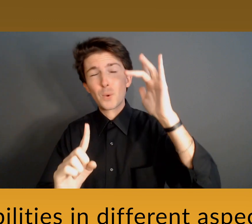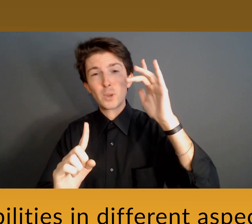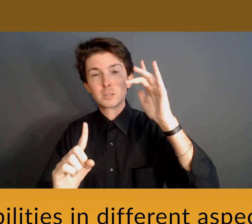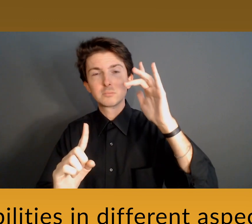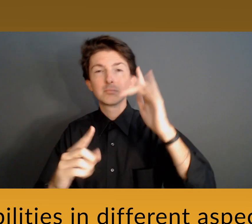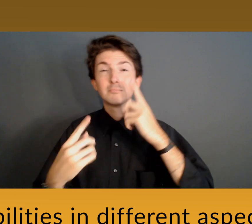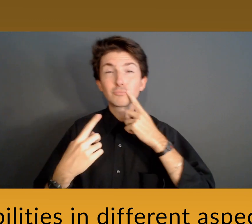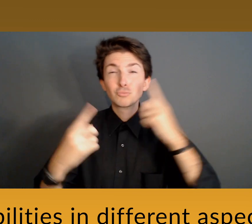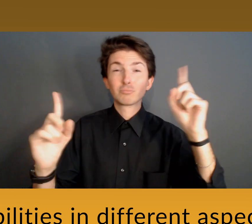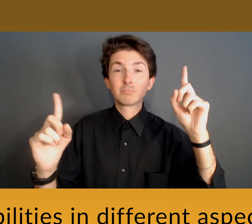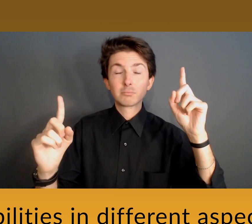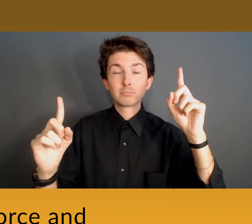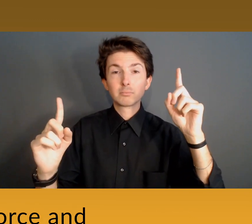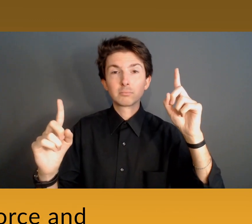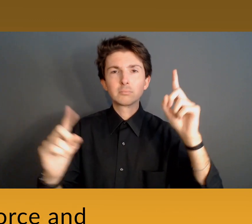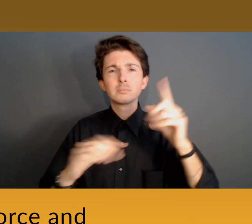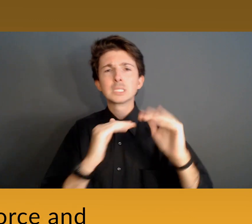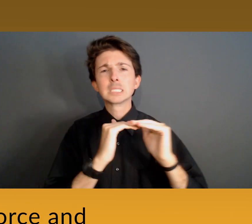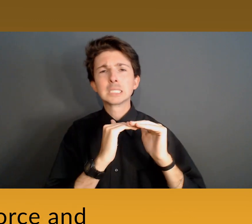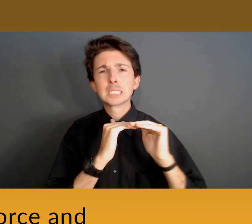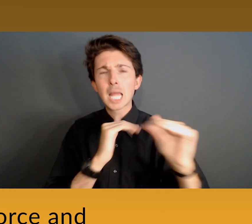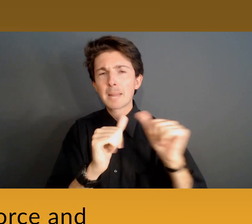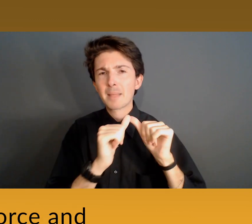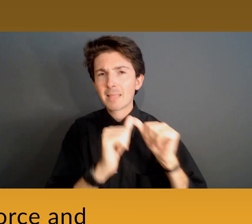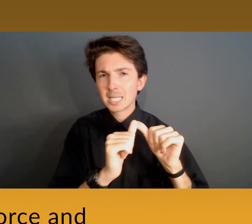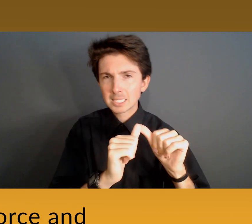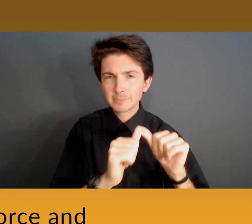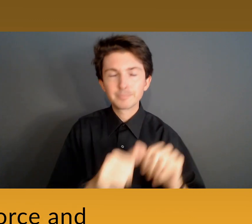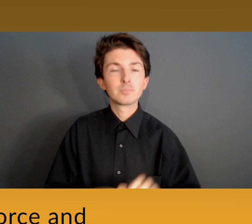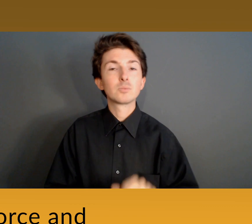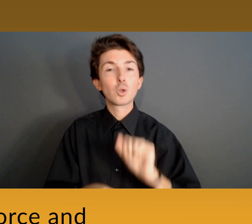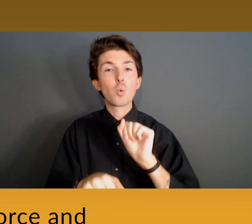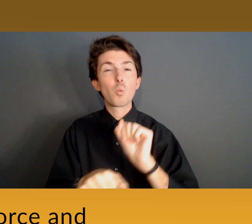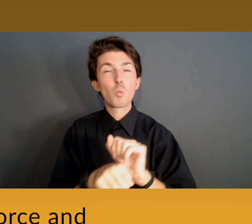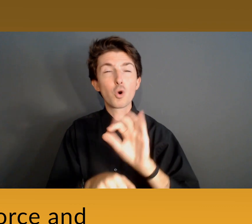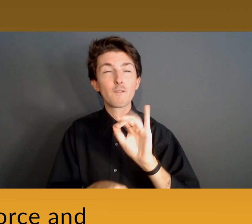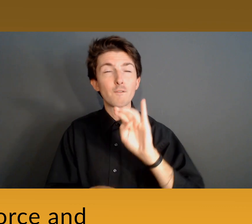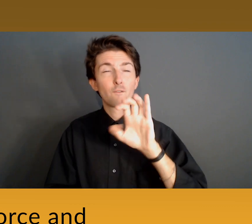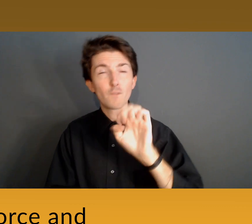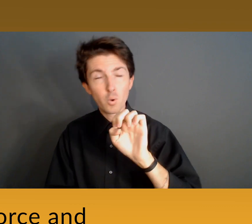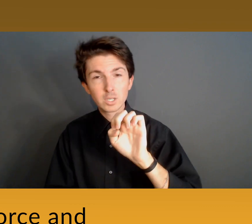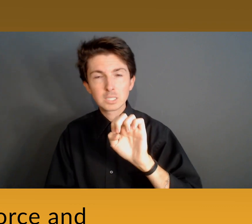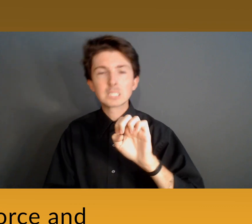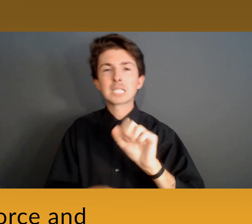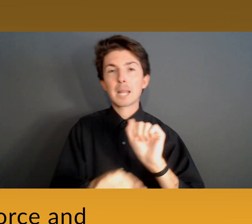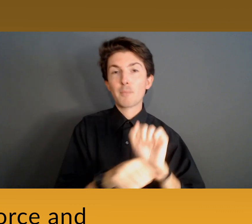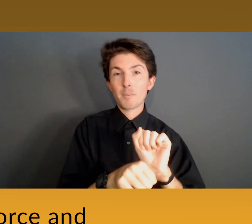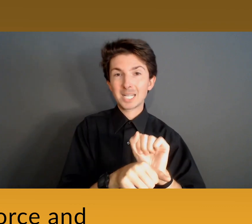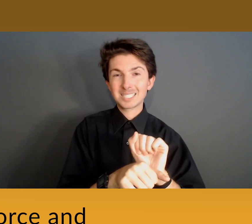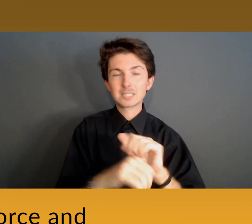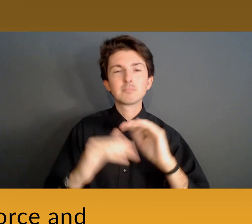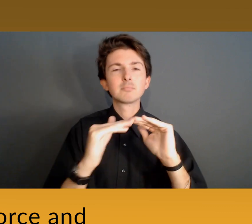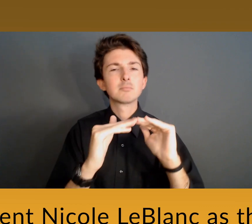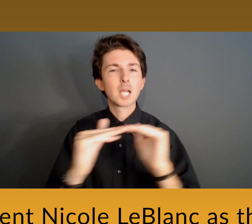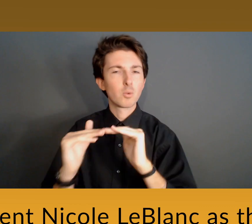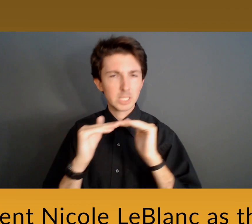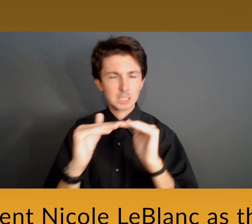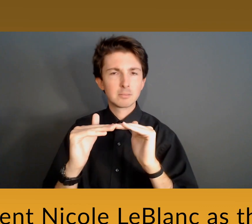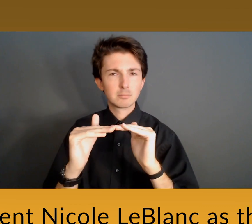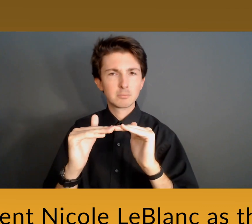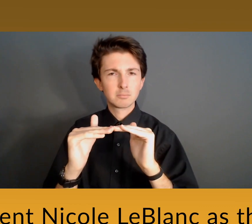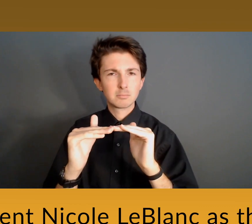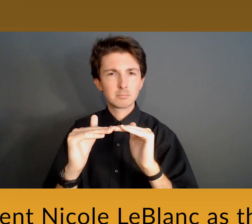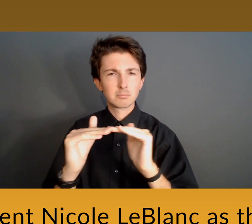excellence and achievement, sustainability, workforce and employment, and equity. I